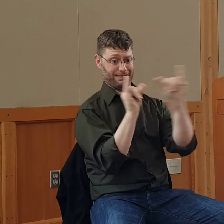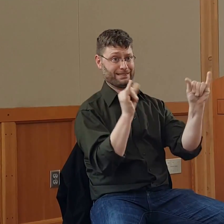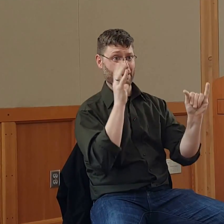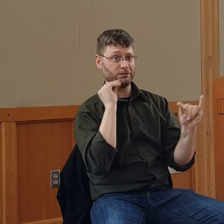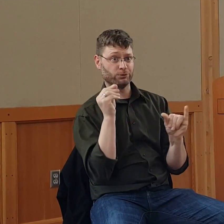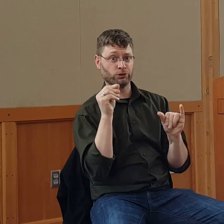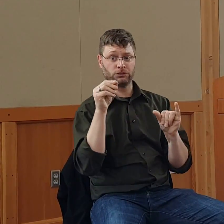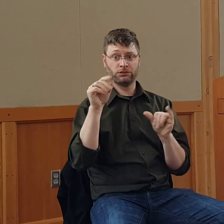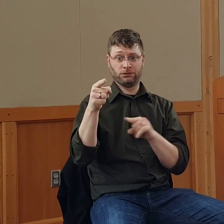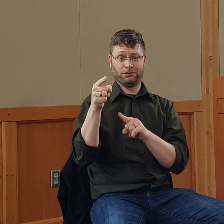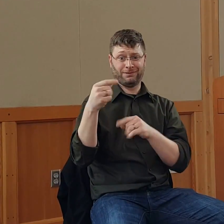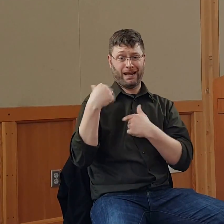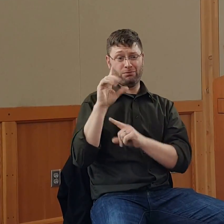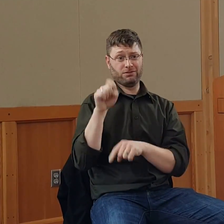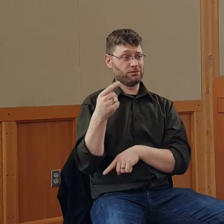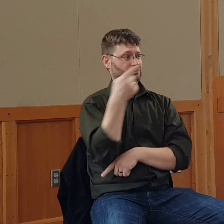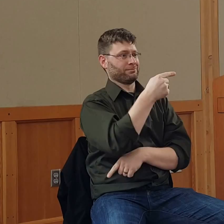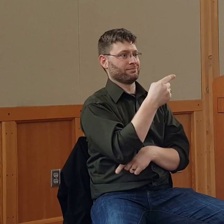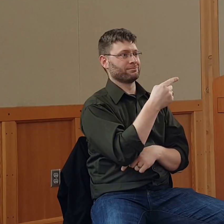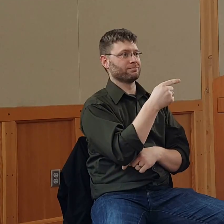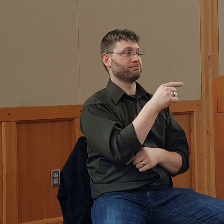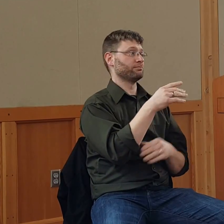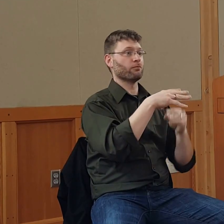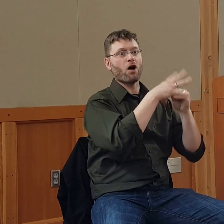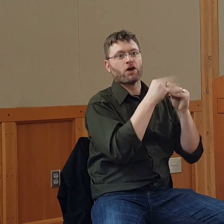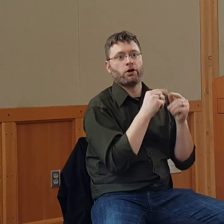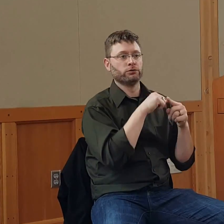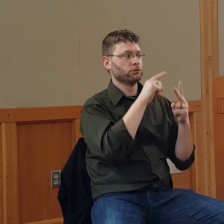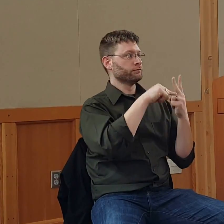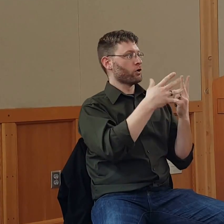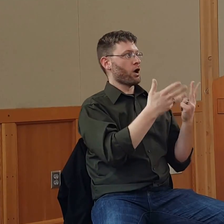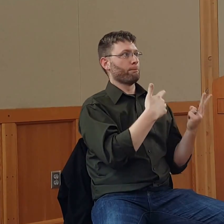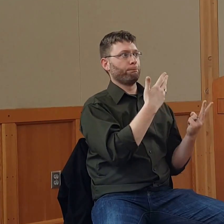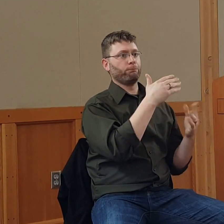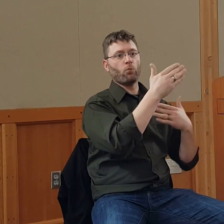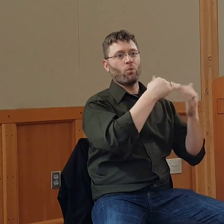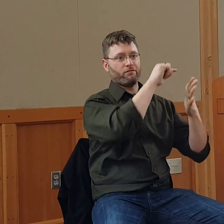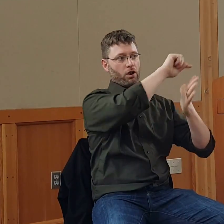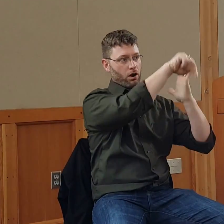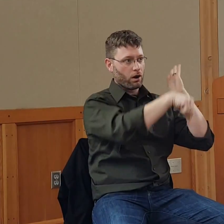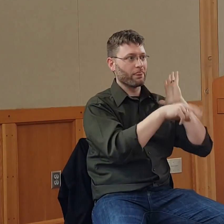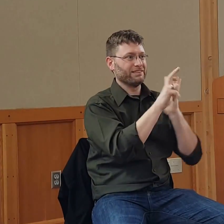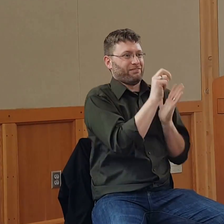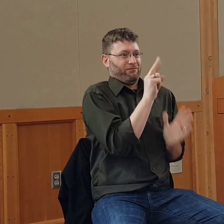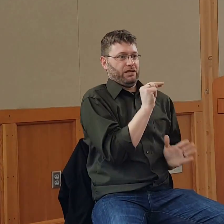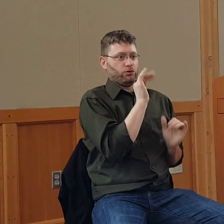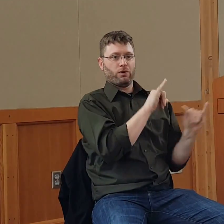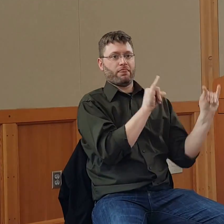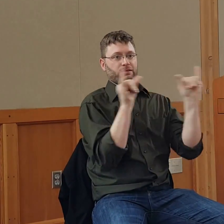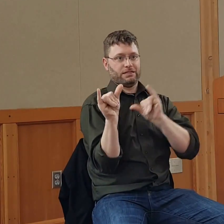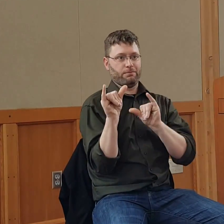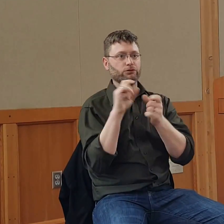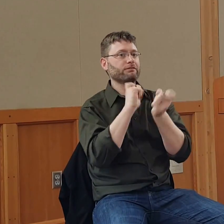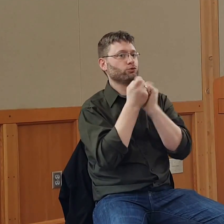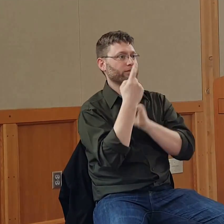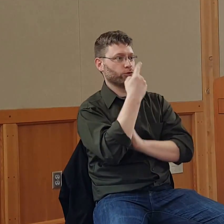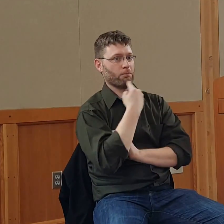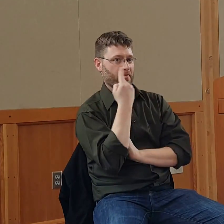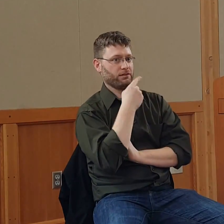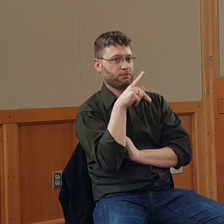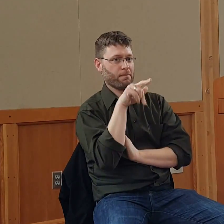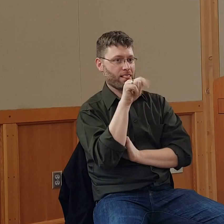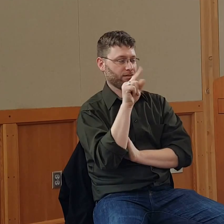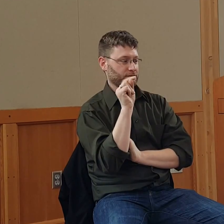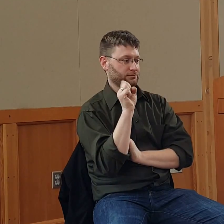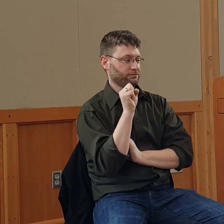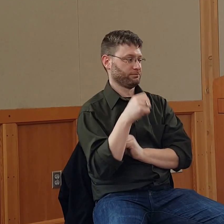whole vegetables, whole, avocado from the fat. It could be the guacamole that you get for the creaminess. There are wonderful commercial versions of all of